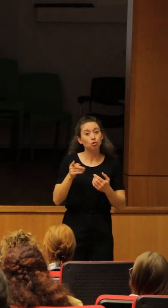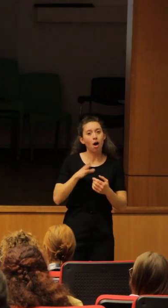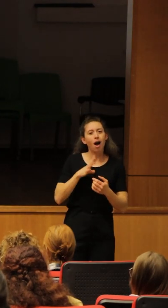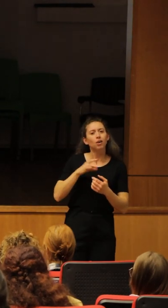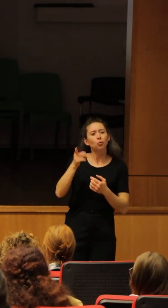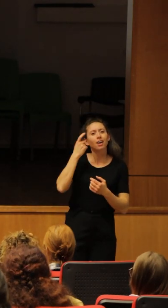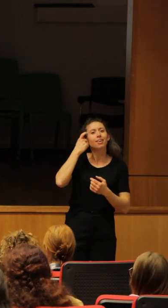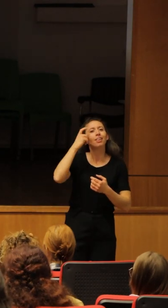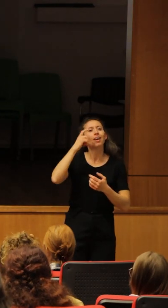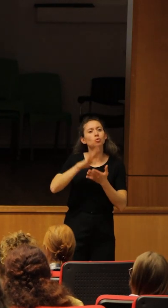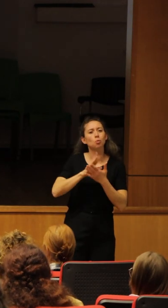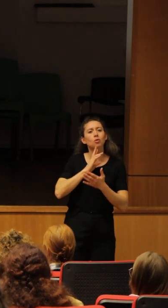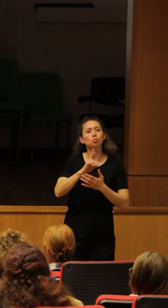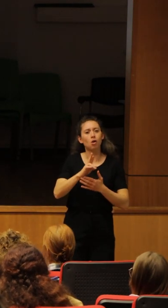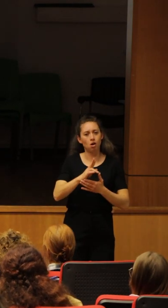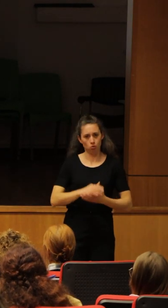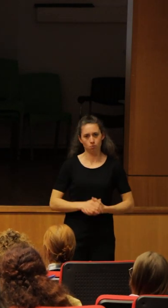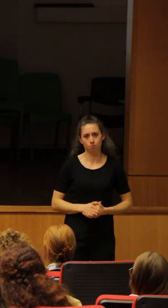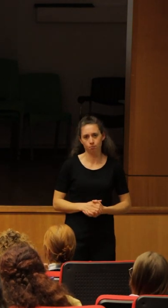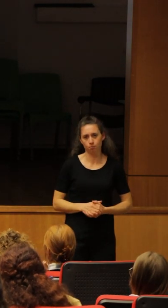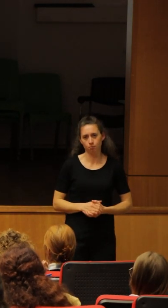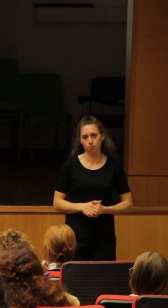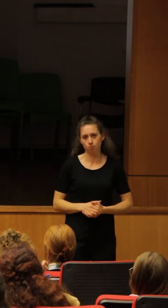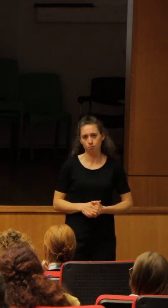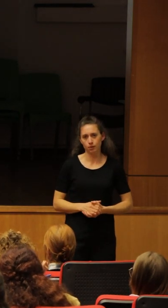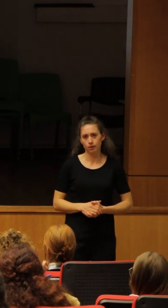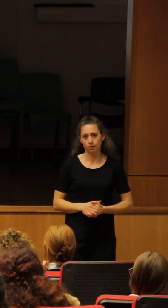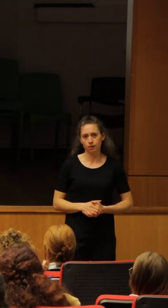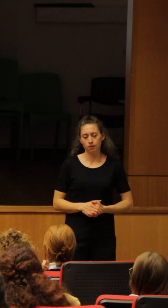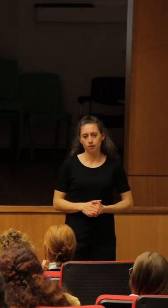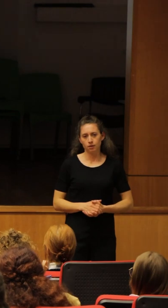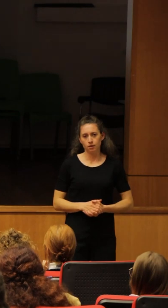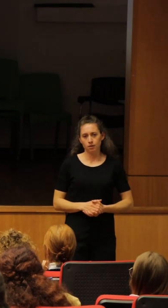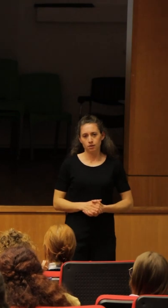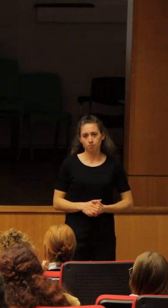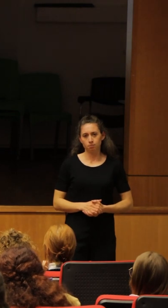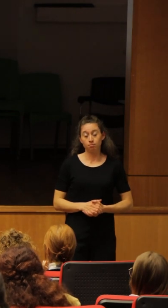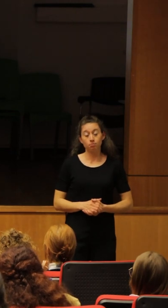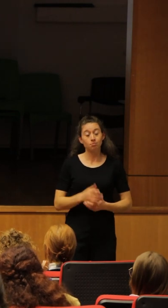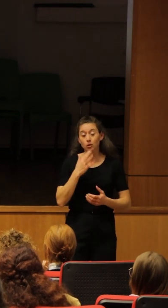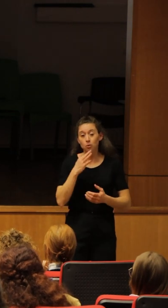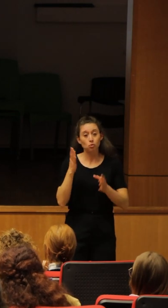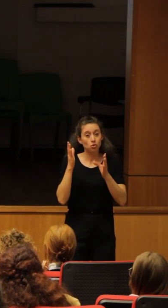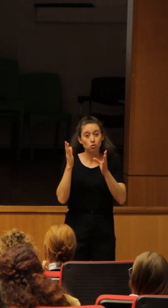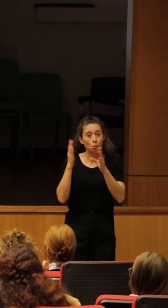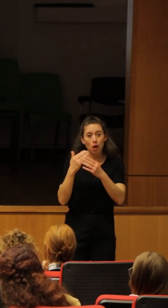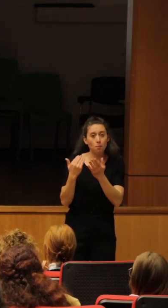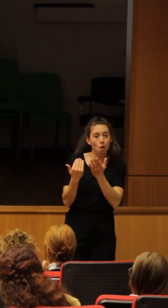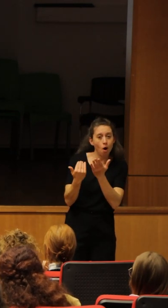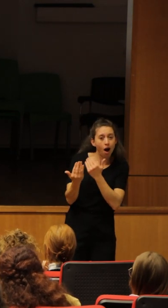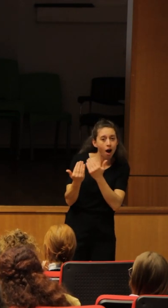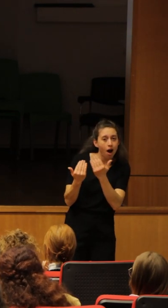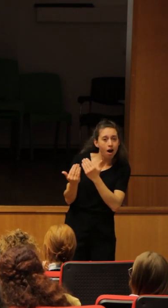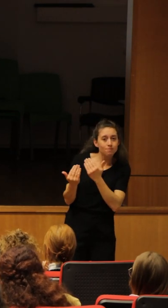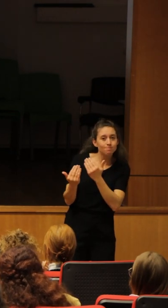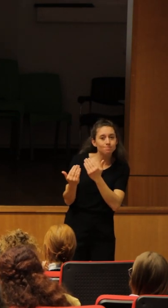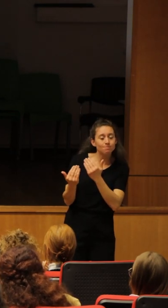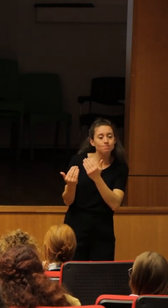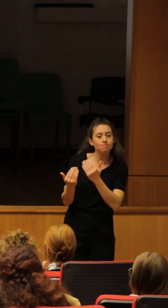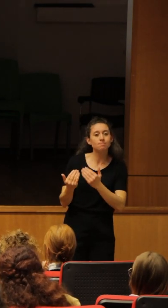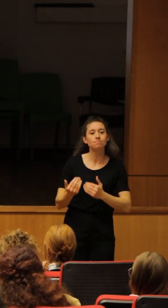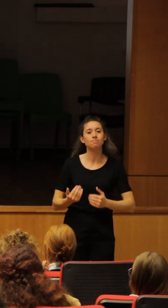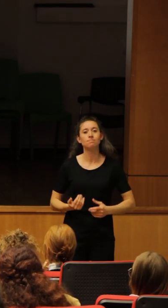propia idea del resultado. And if we never negotiated that. Y si no lo negociamos, we might be